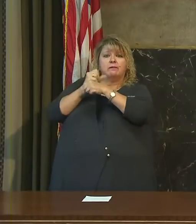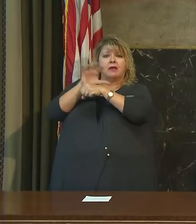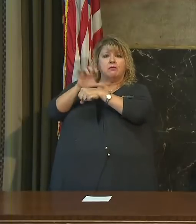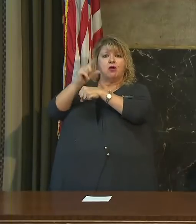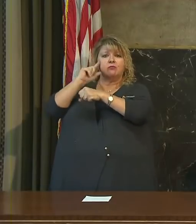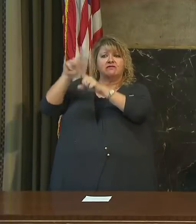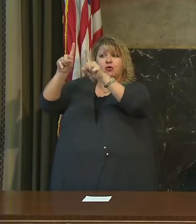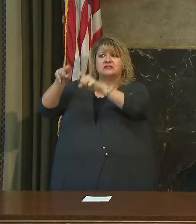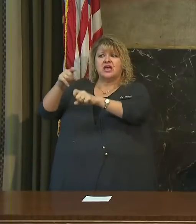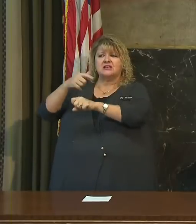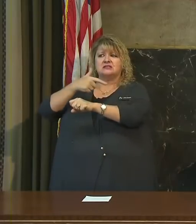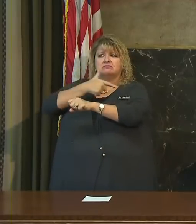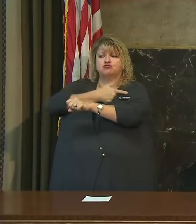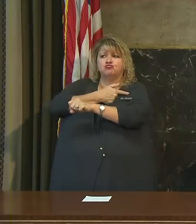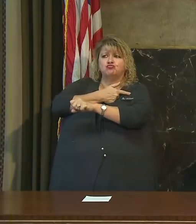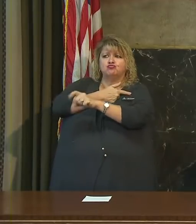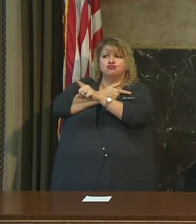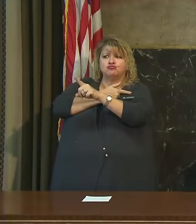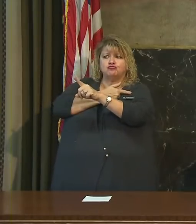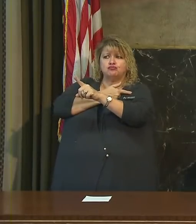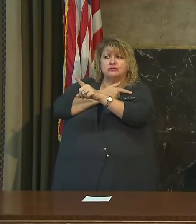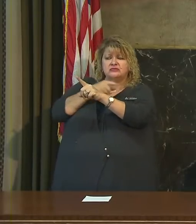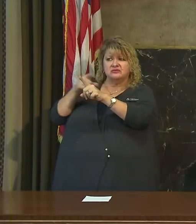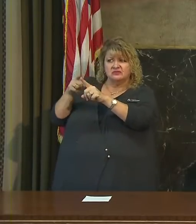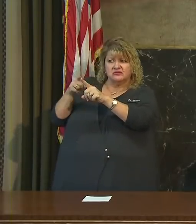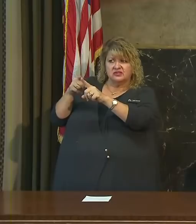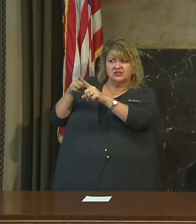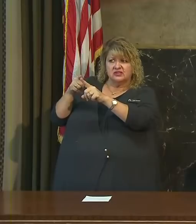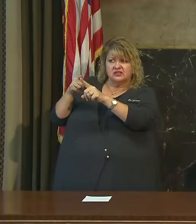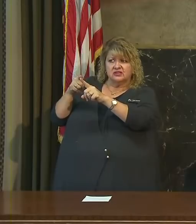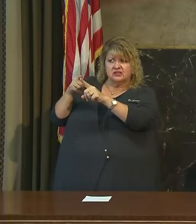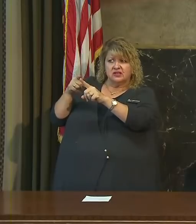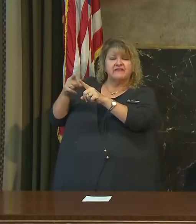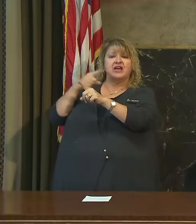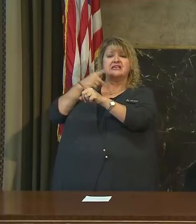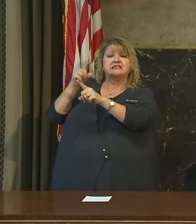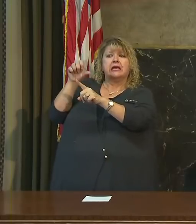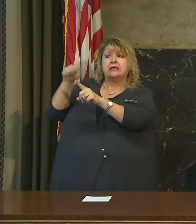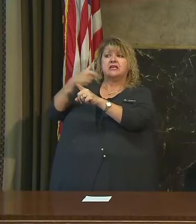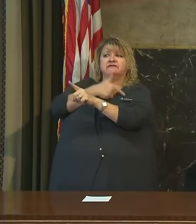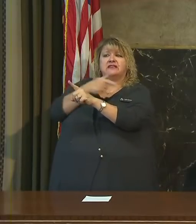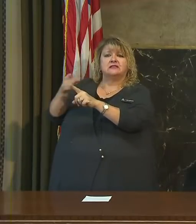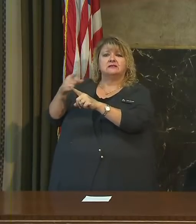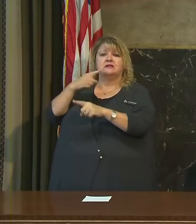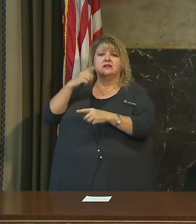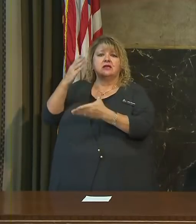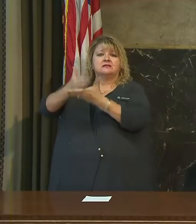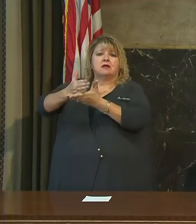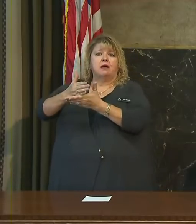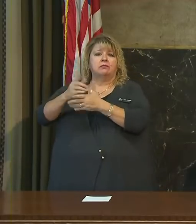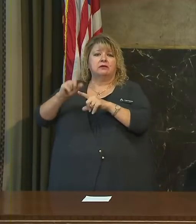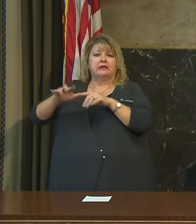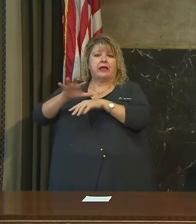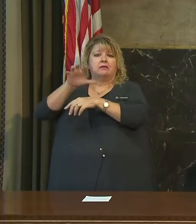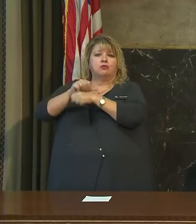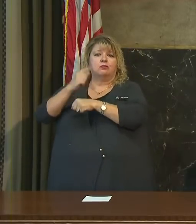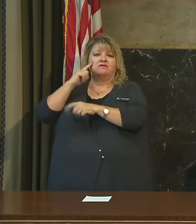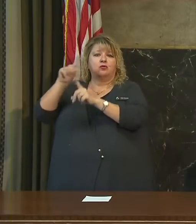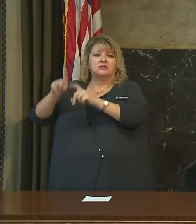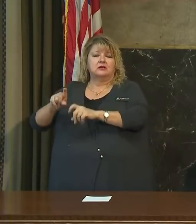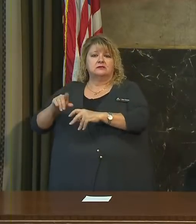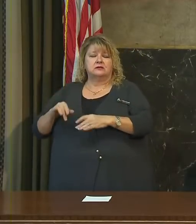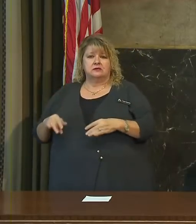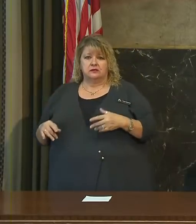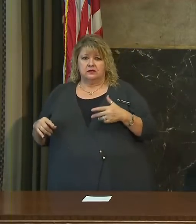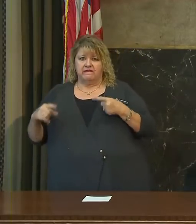cases? For the second part, I don't know. I'll have to take a firm look at how often that's happening, if it's skewing the data. For the